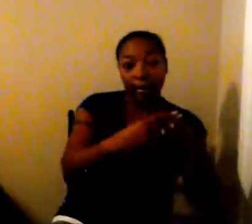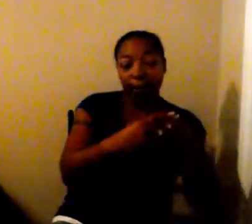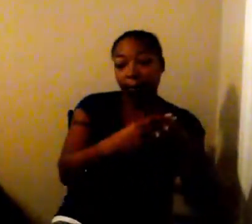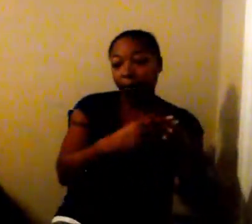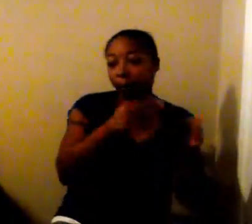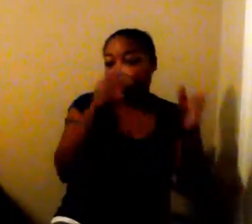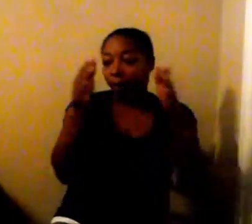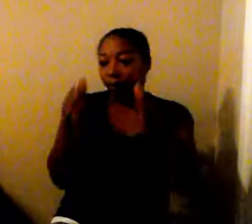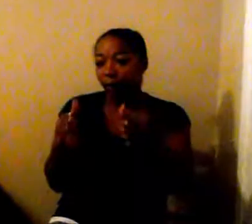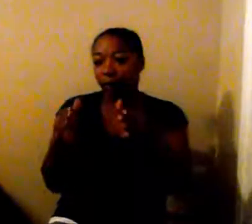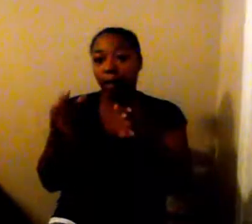name, then